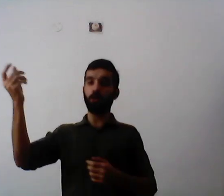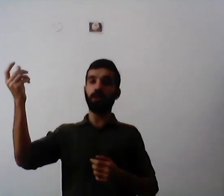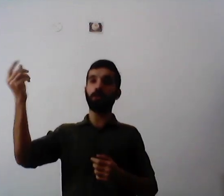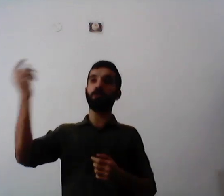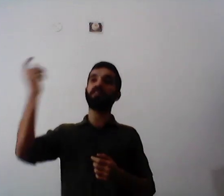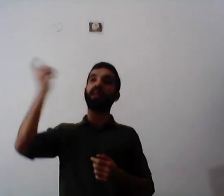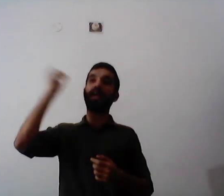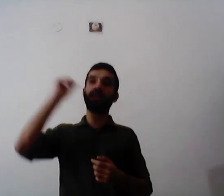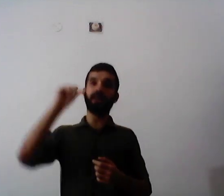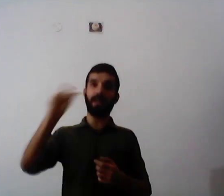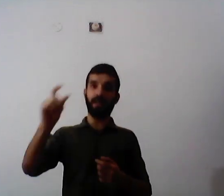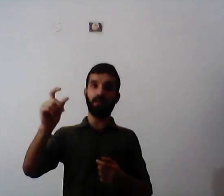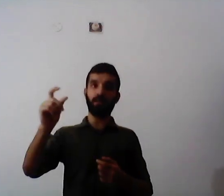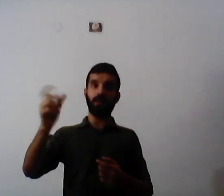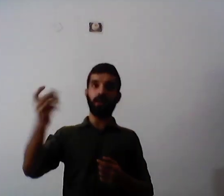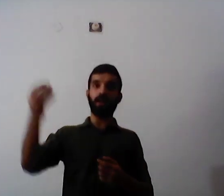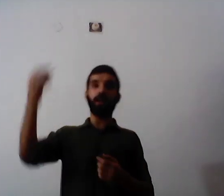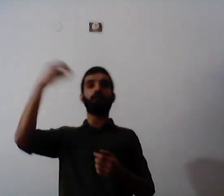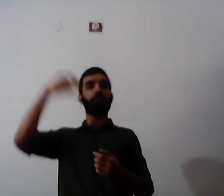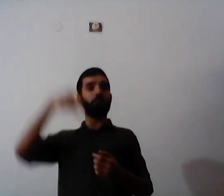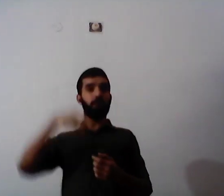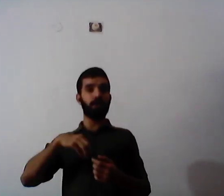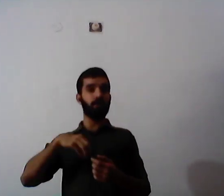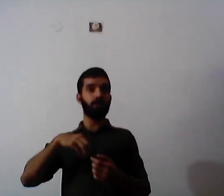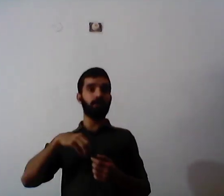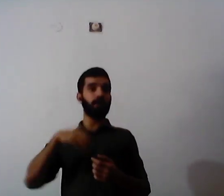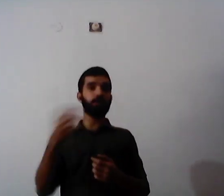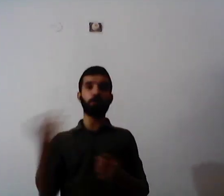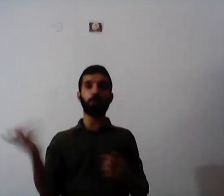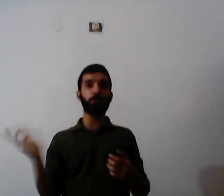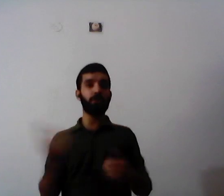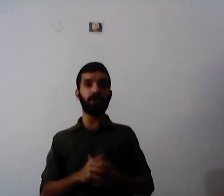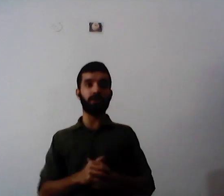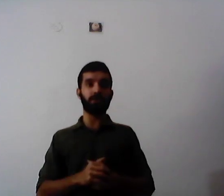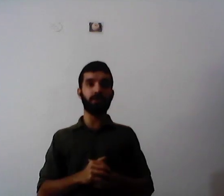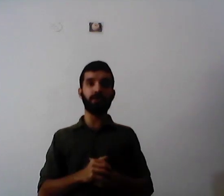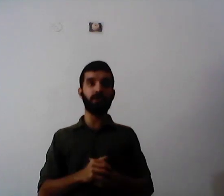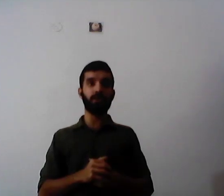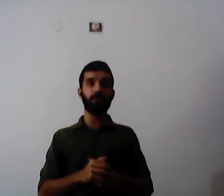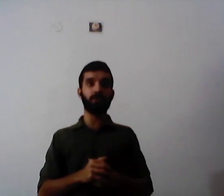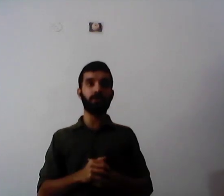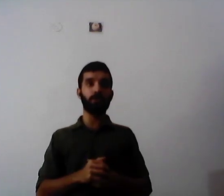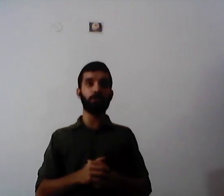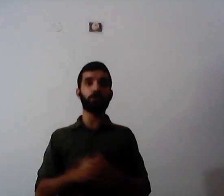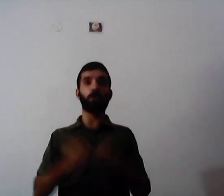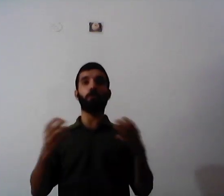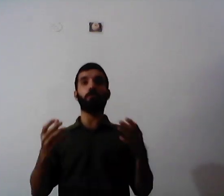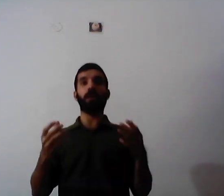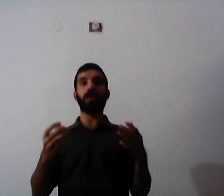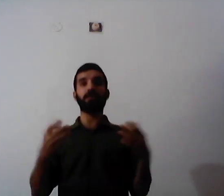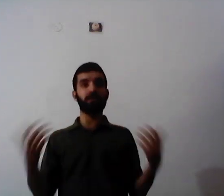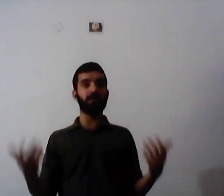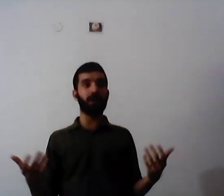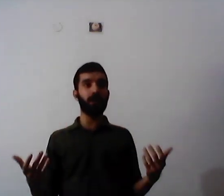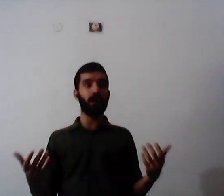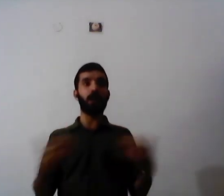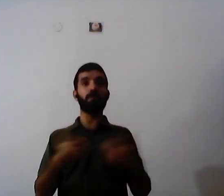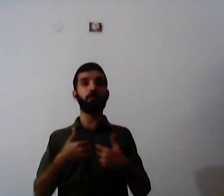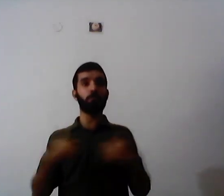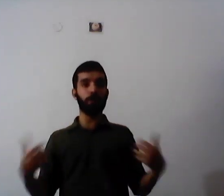solubility of that air in our blood, that is going to decrease, isn't it? So as a result, our body